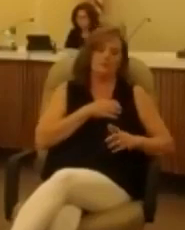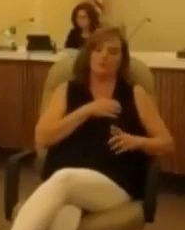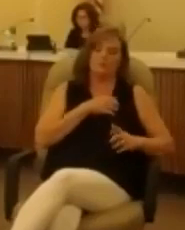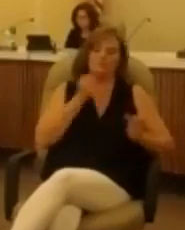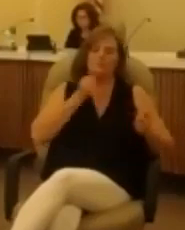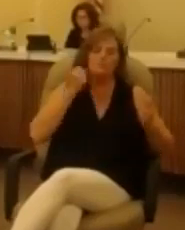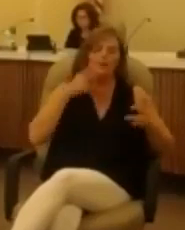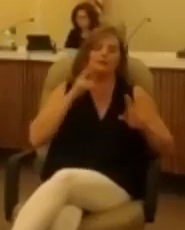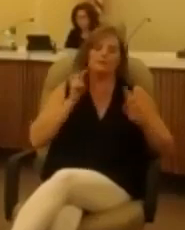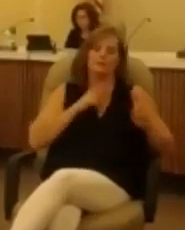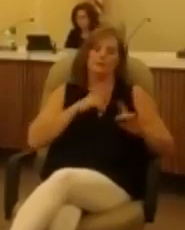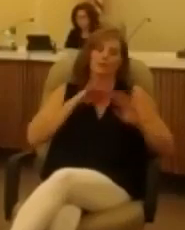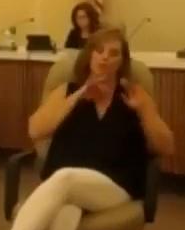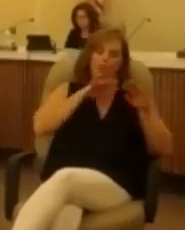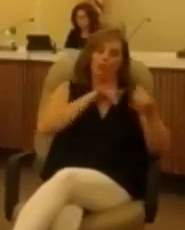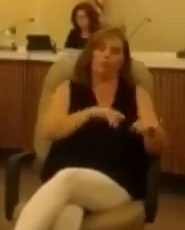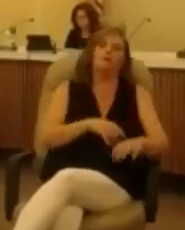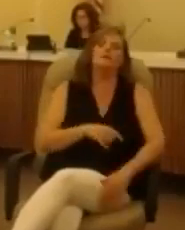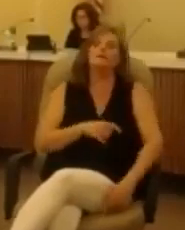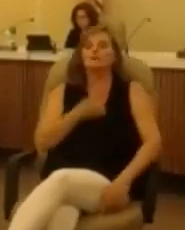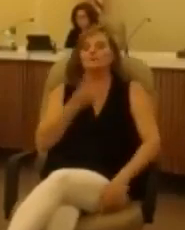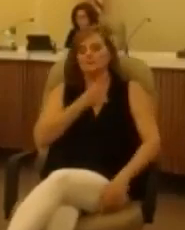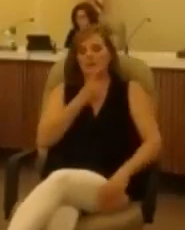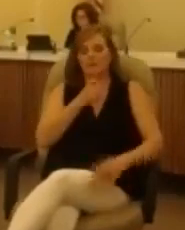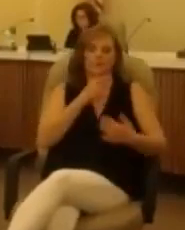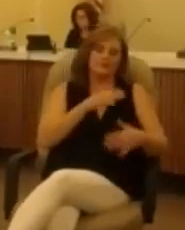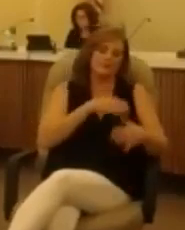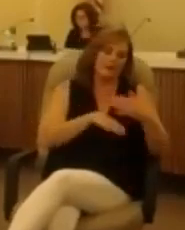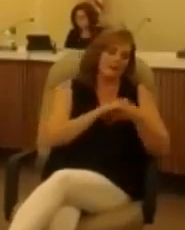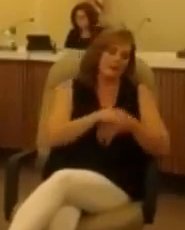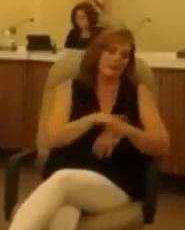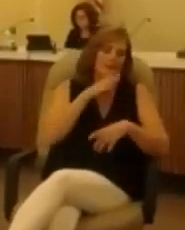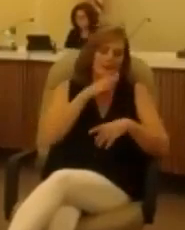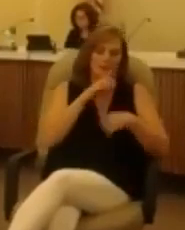then comes in and talks about their bill, if they